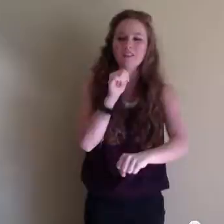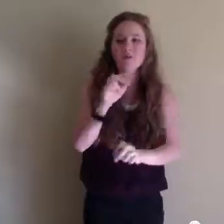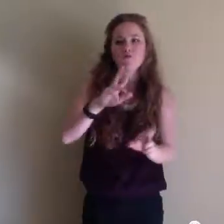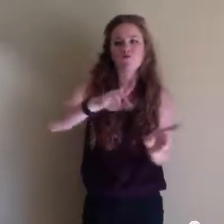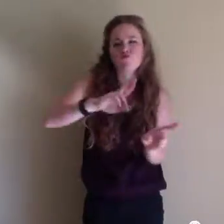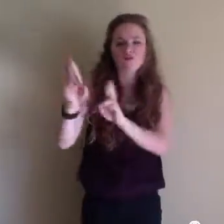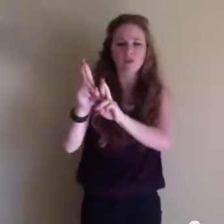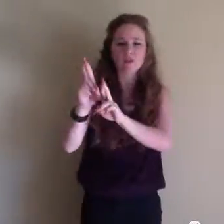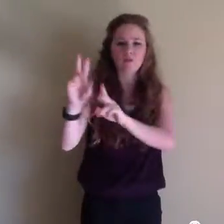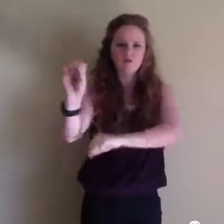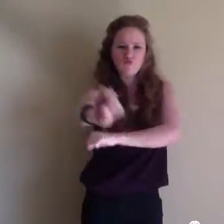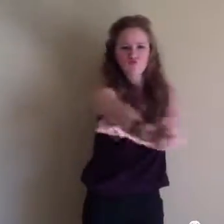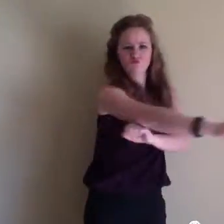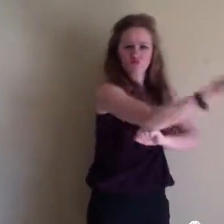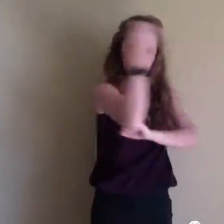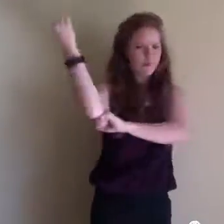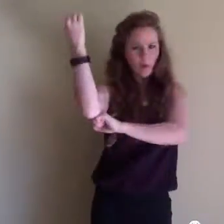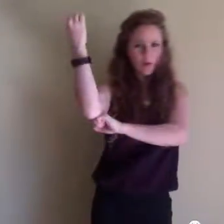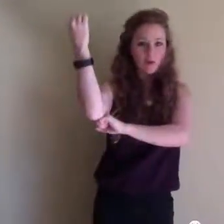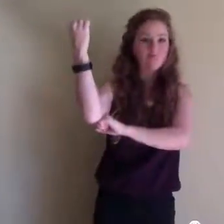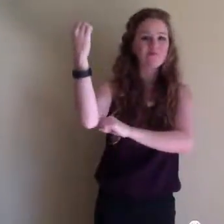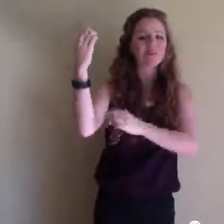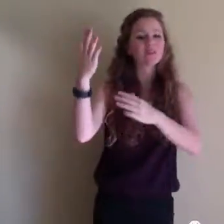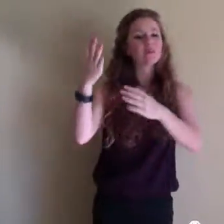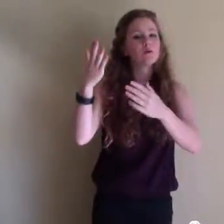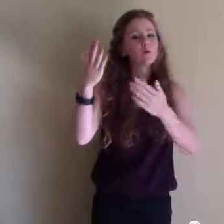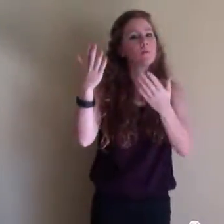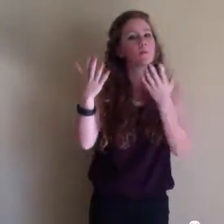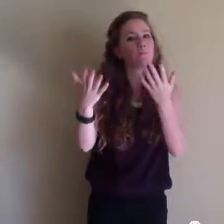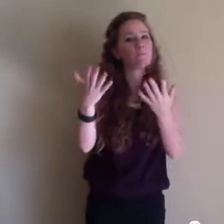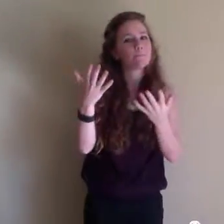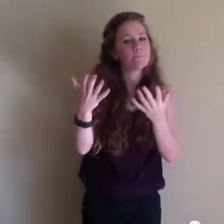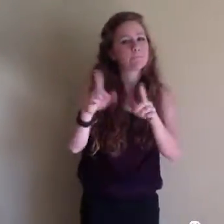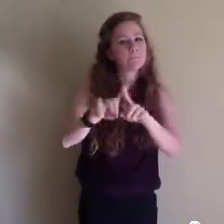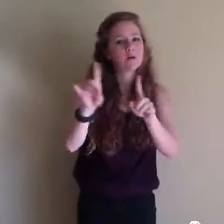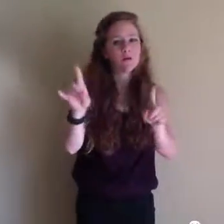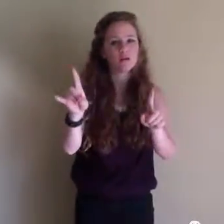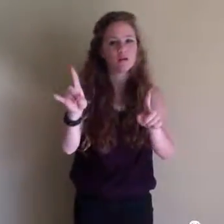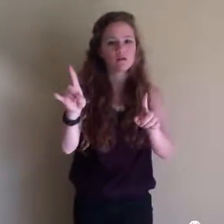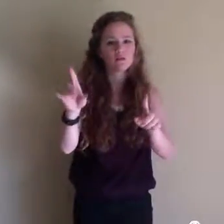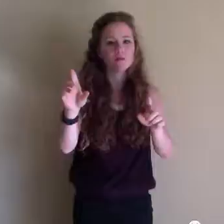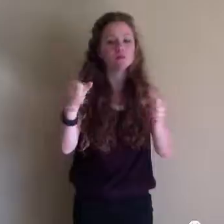each other, but they were not ready for a full revolt.